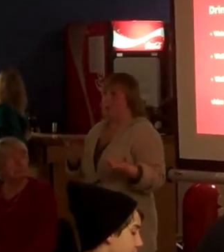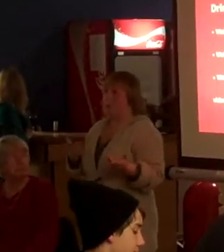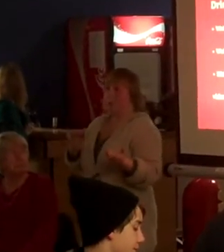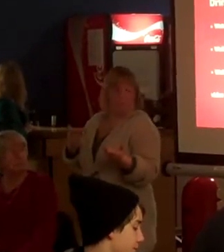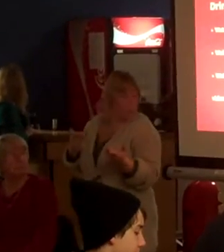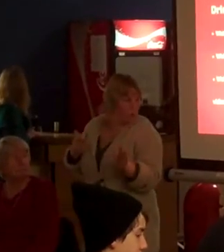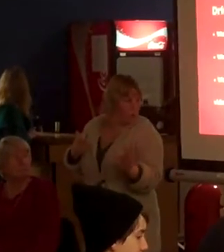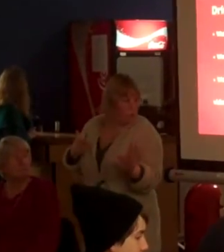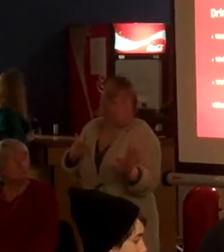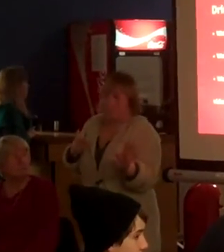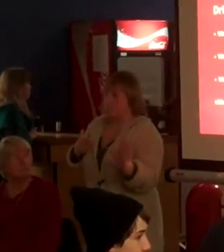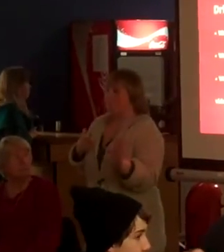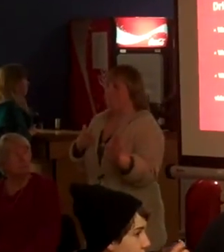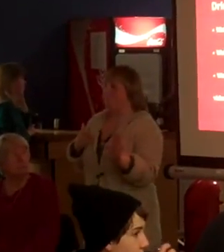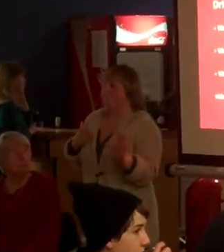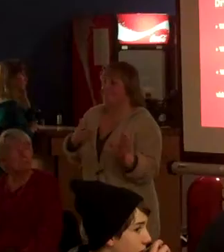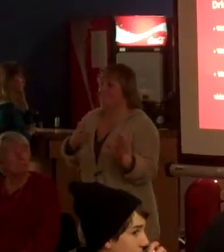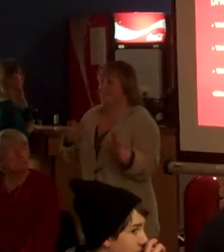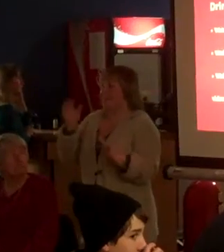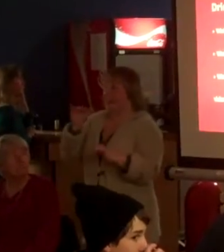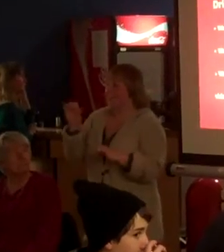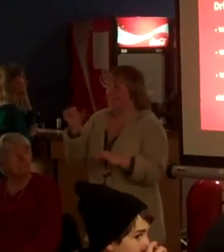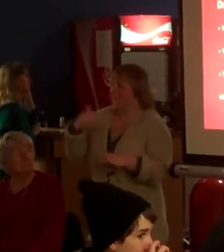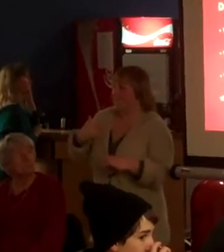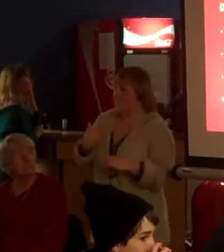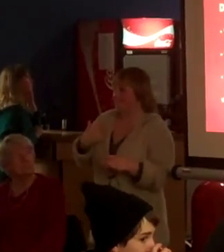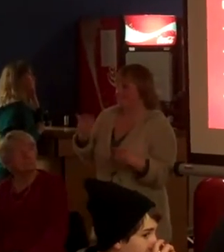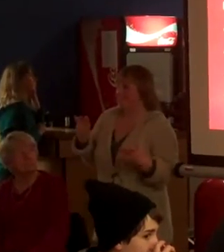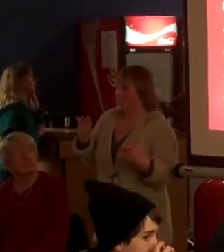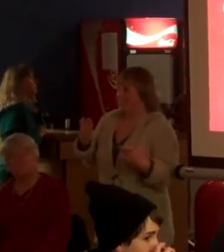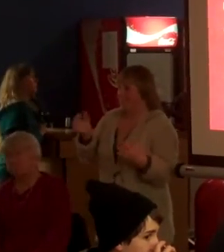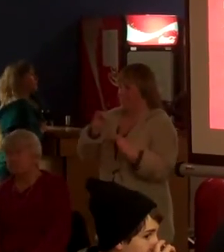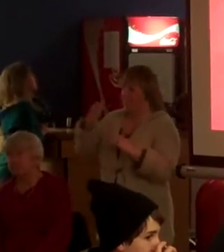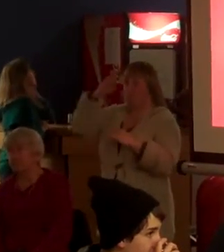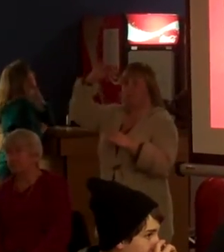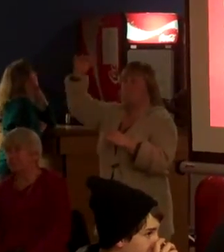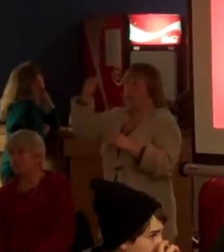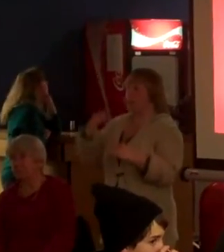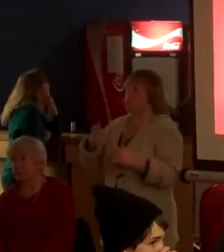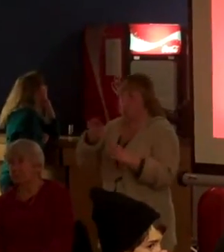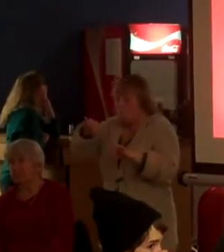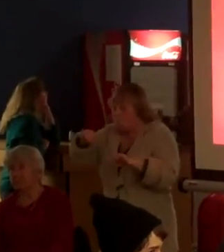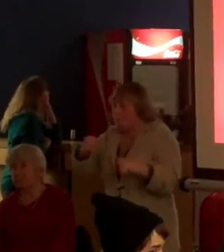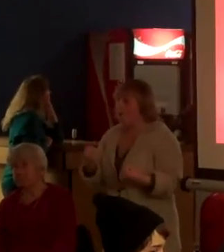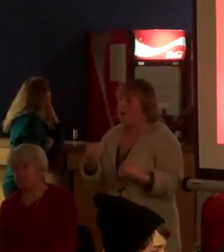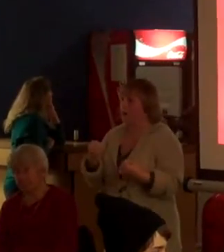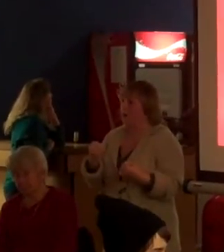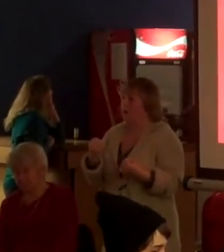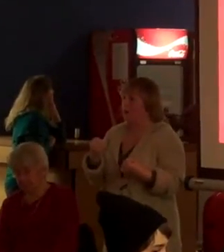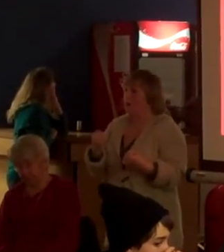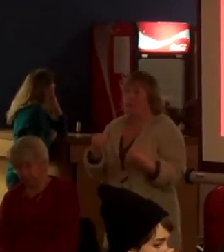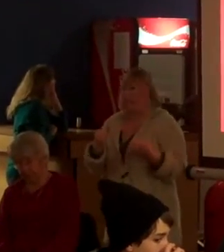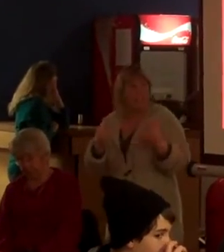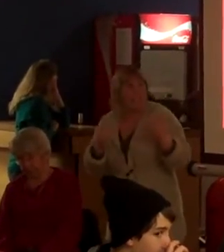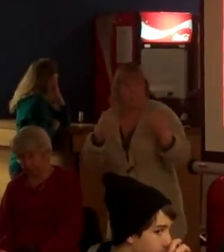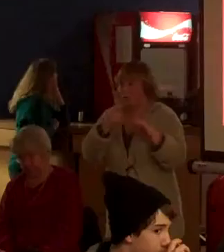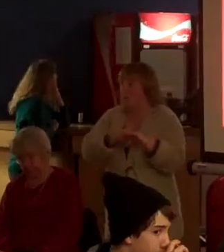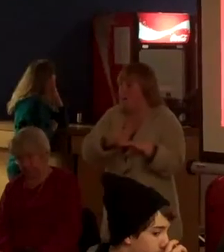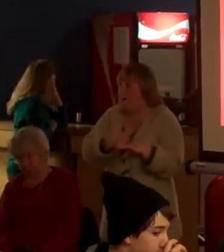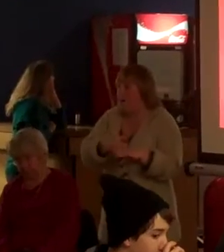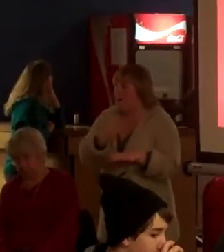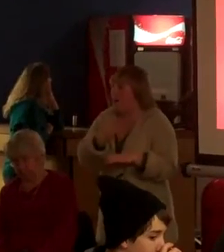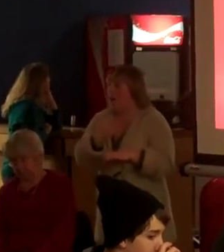it very difficult to get clean and safe water from the tap. Water, therefore, in Uganda, counting